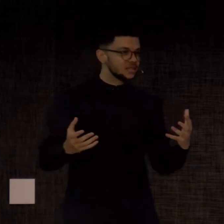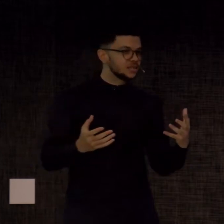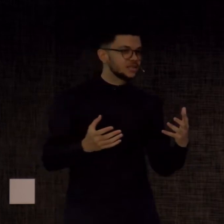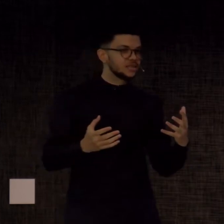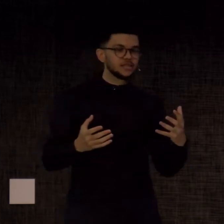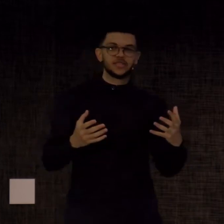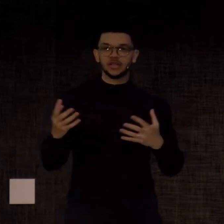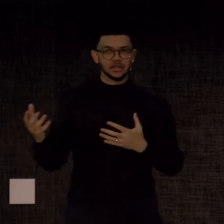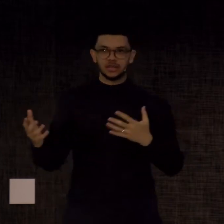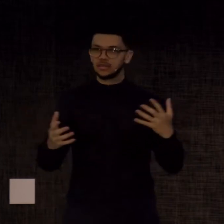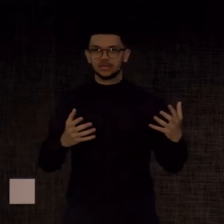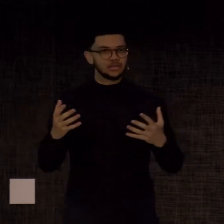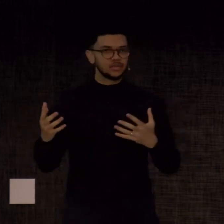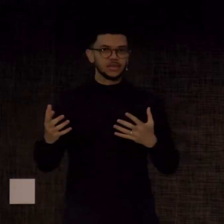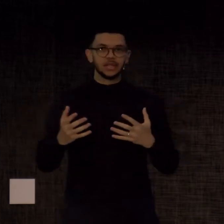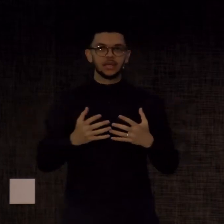Haiti, France.